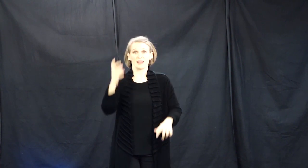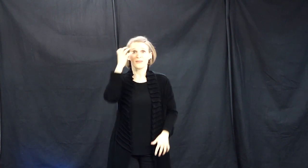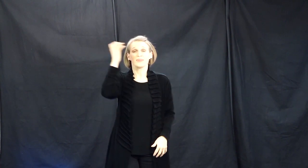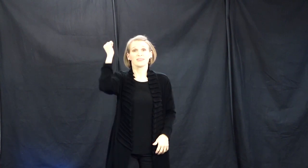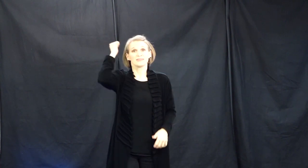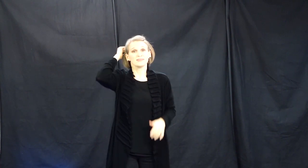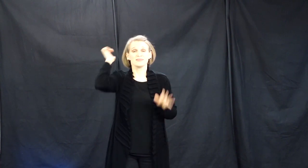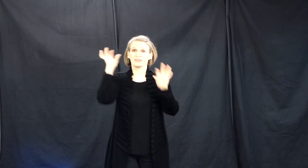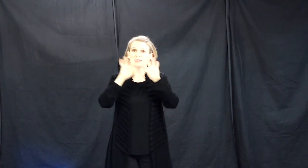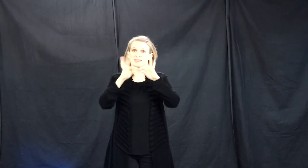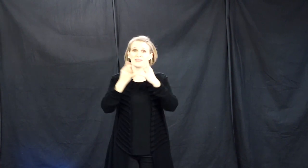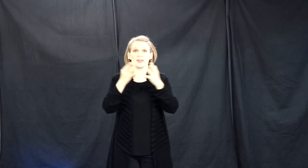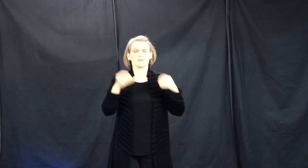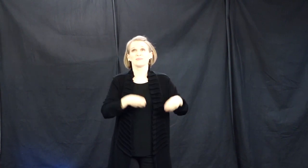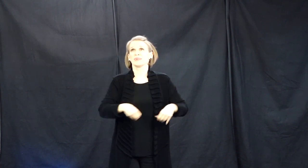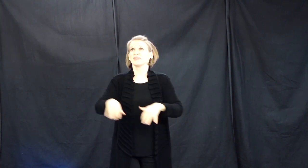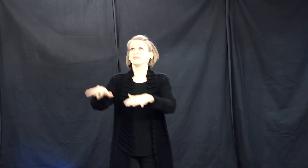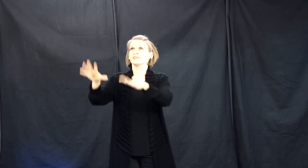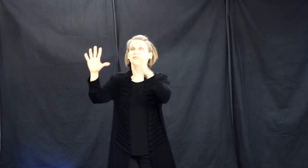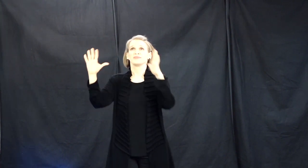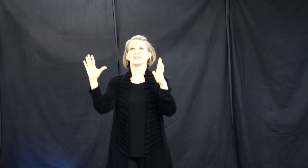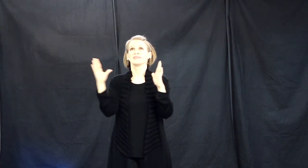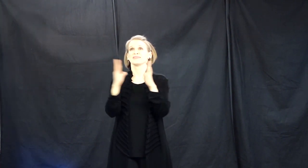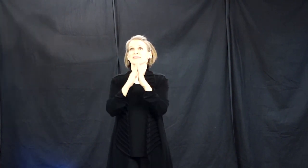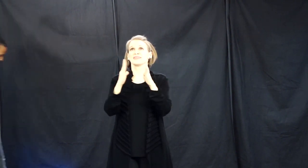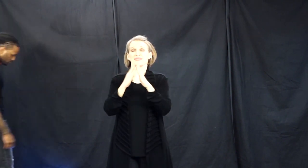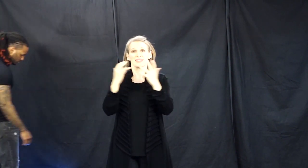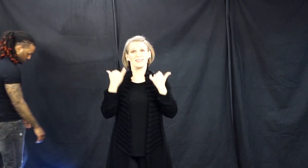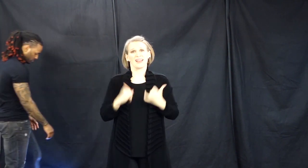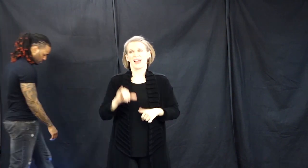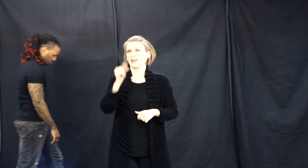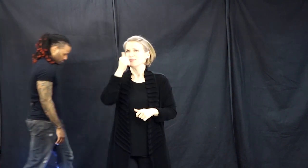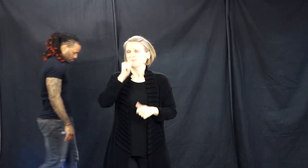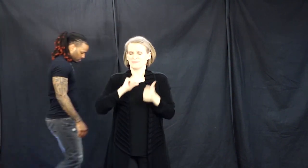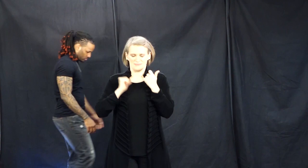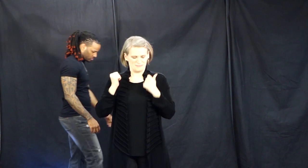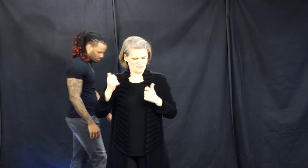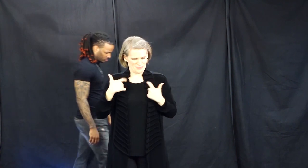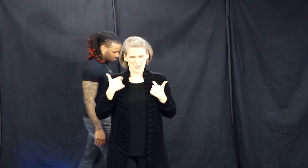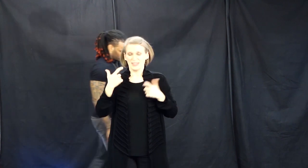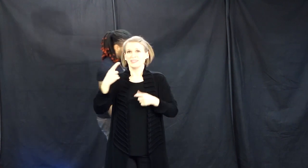Hamiltons move uptown and learn to live with the unimaginable.